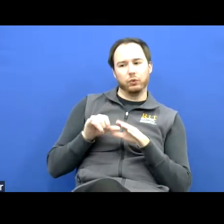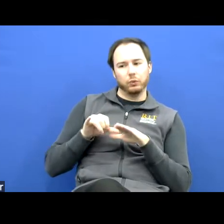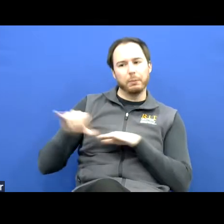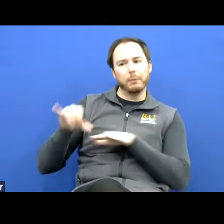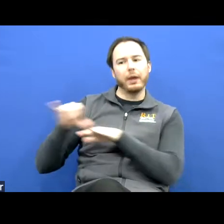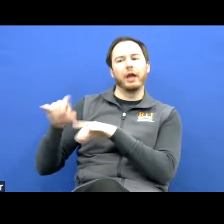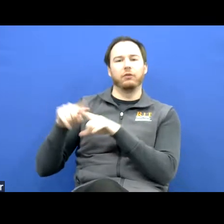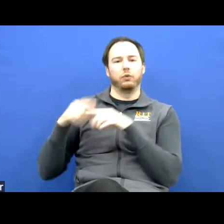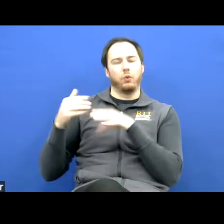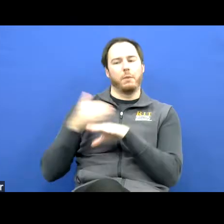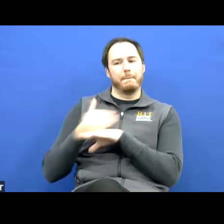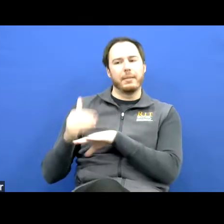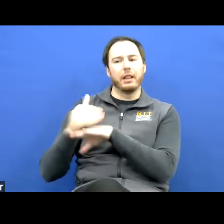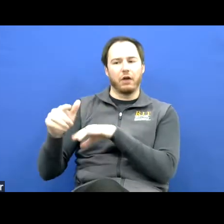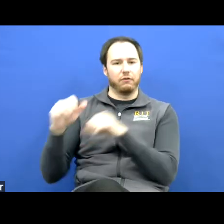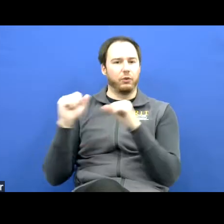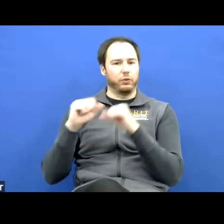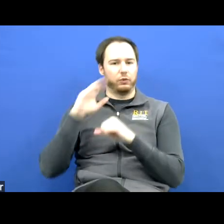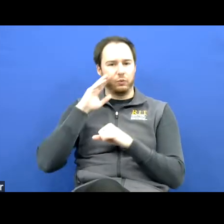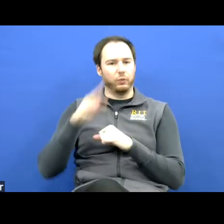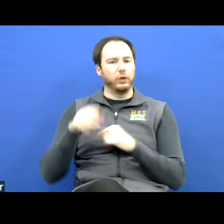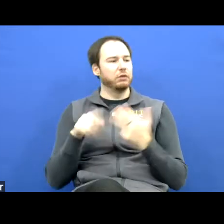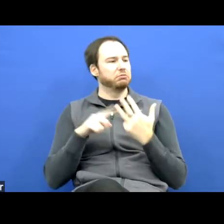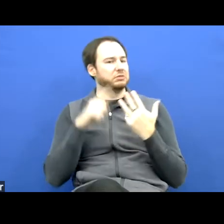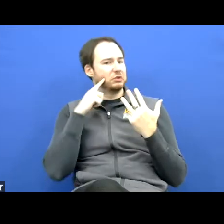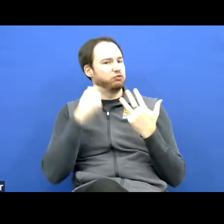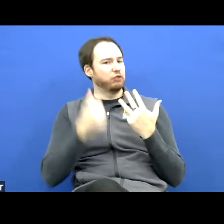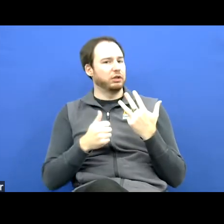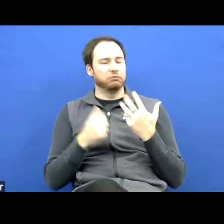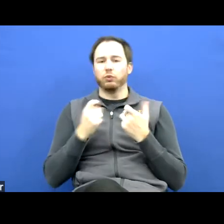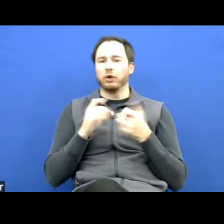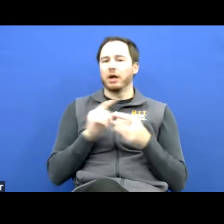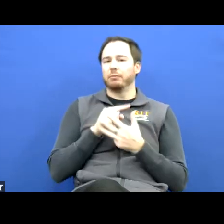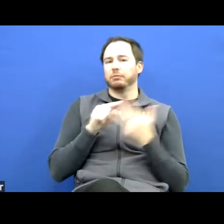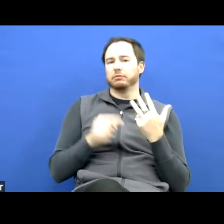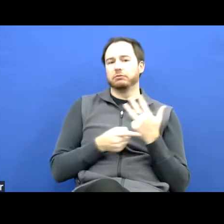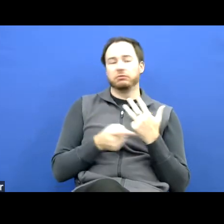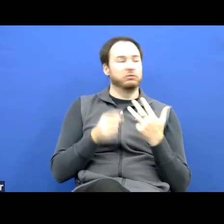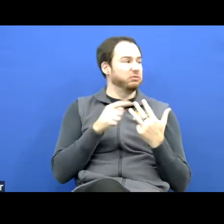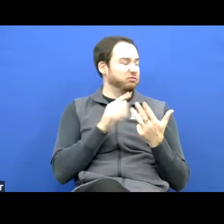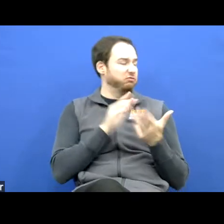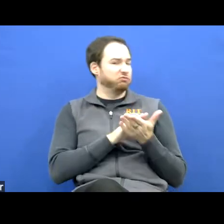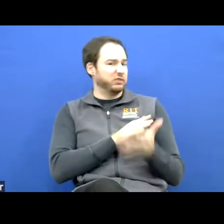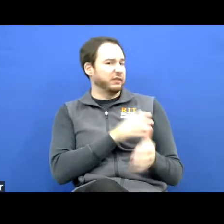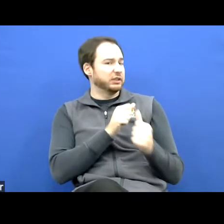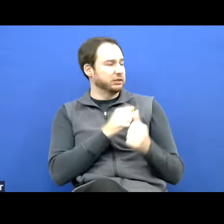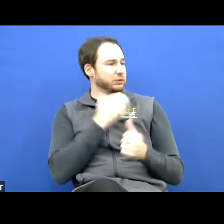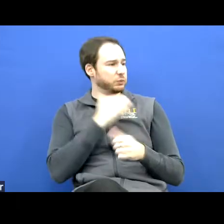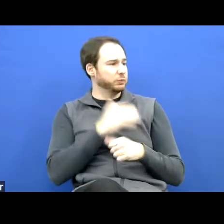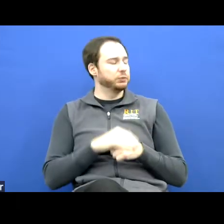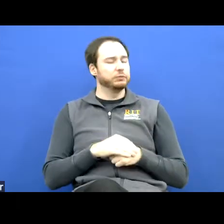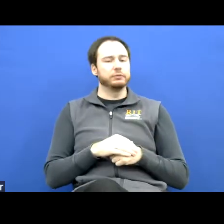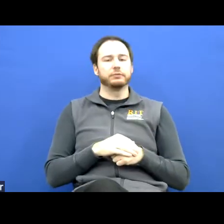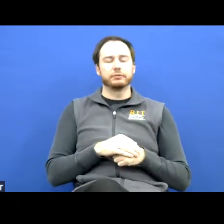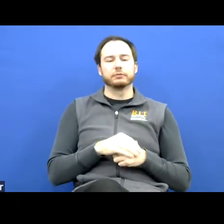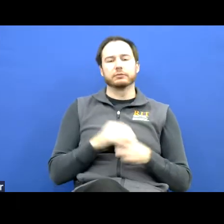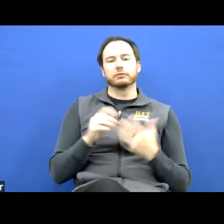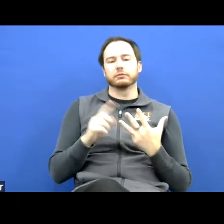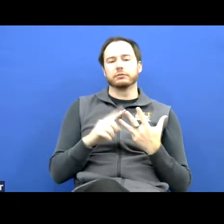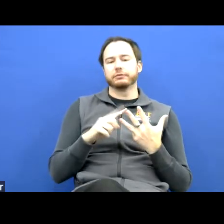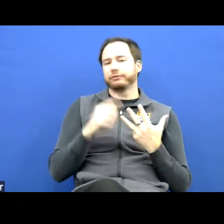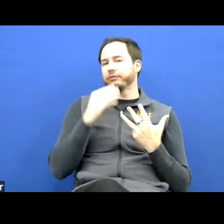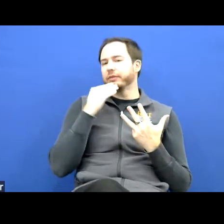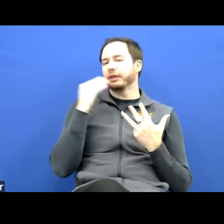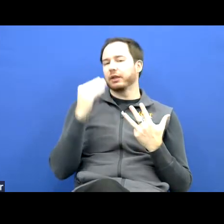plow it this winter. Great. Any other questions on that? Way to get it done. So, and thank